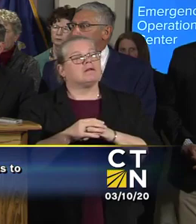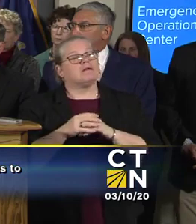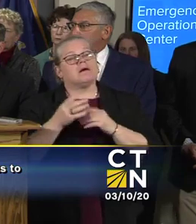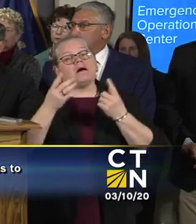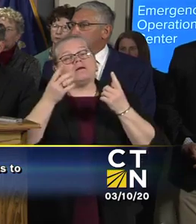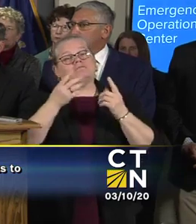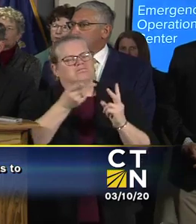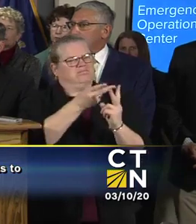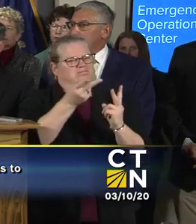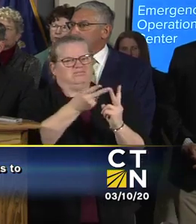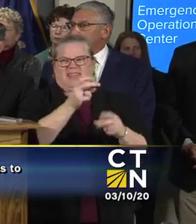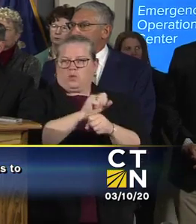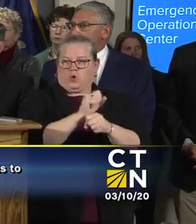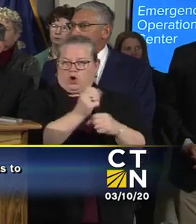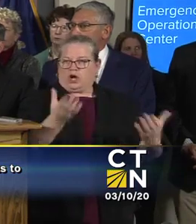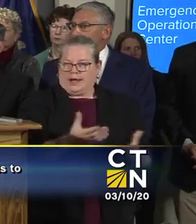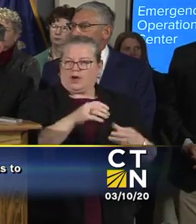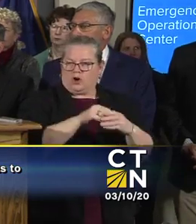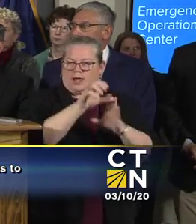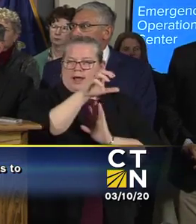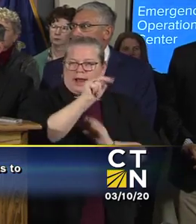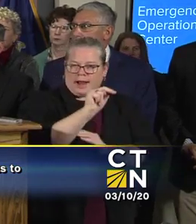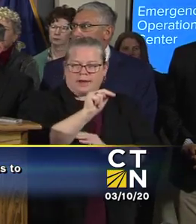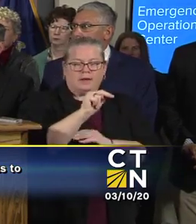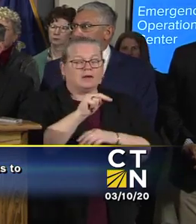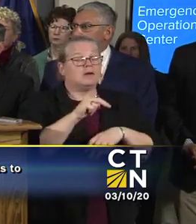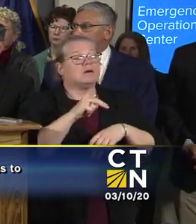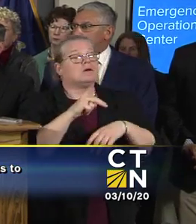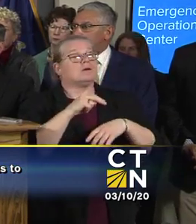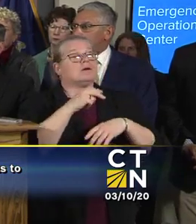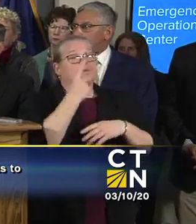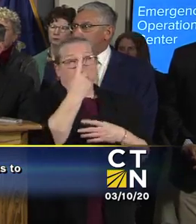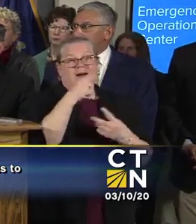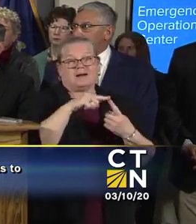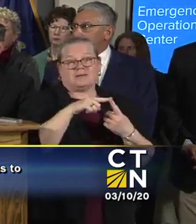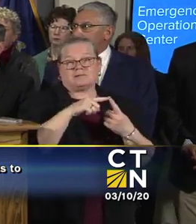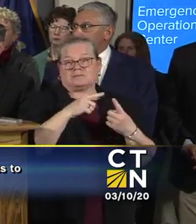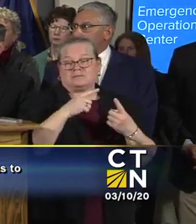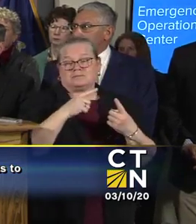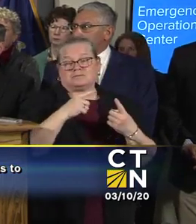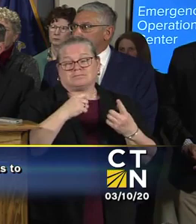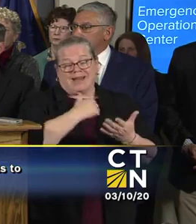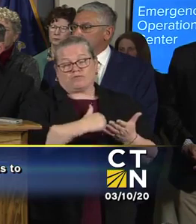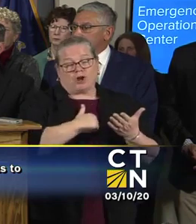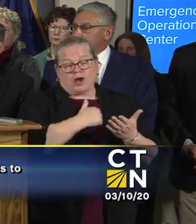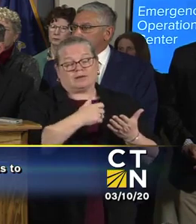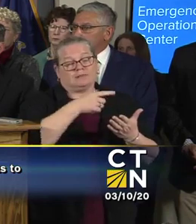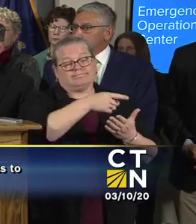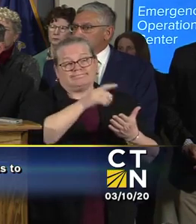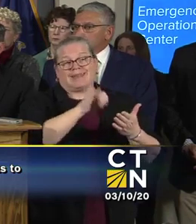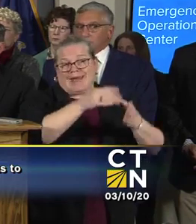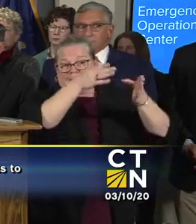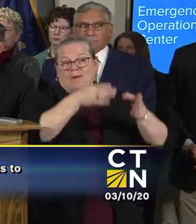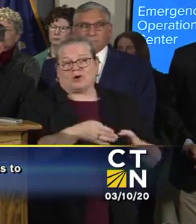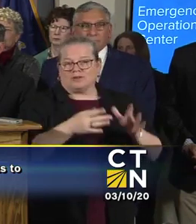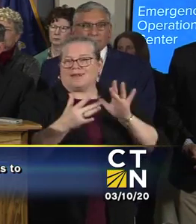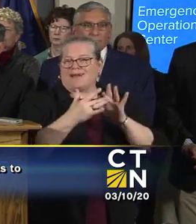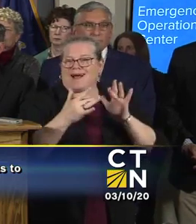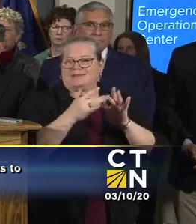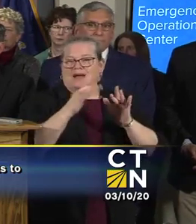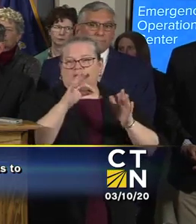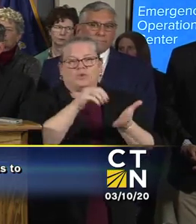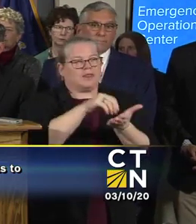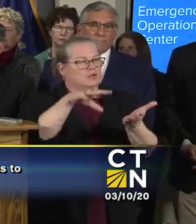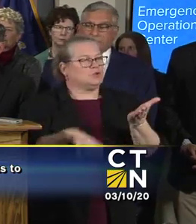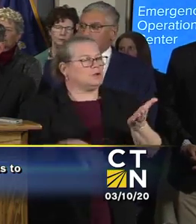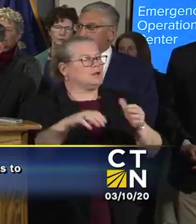here in the state. One of those cases, I regret to say, had contact with a student in an area called Region 14,